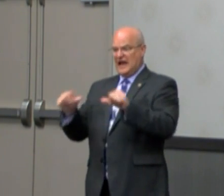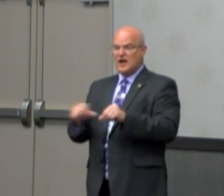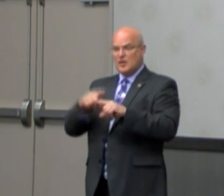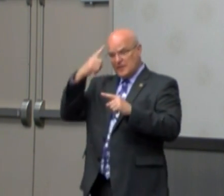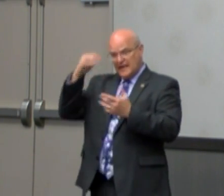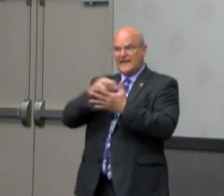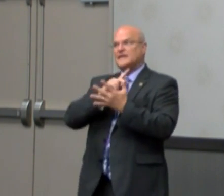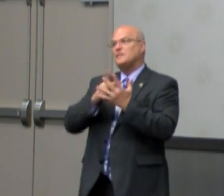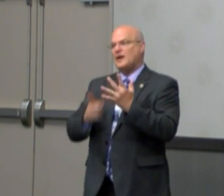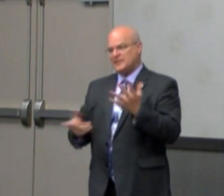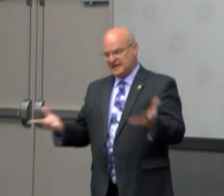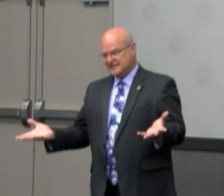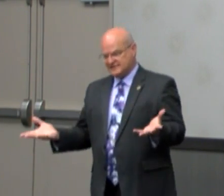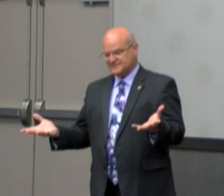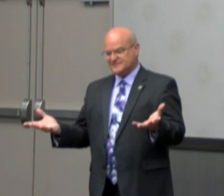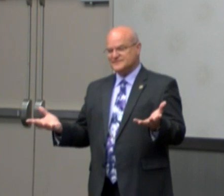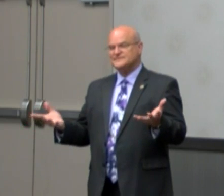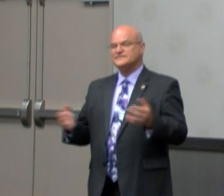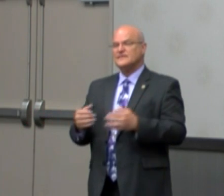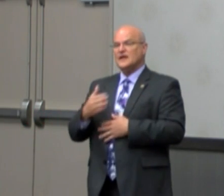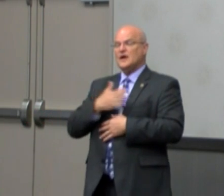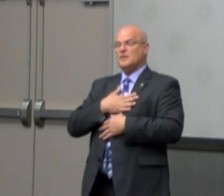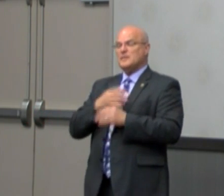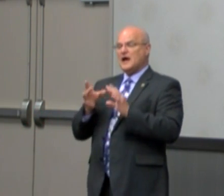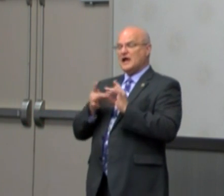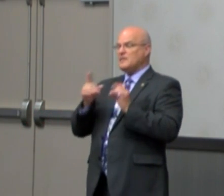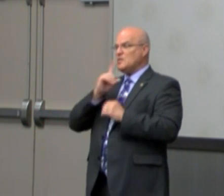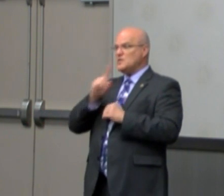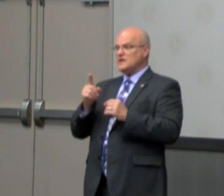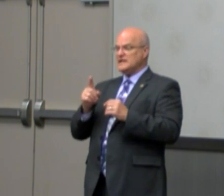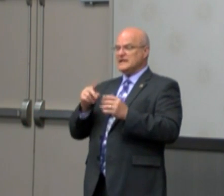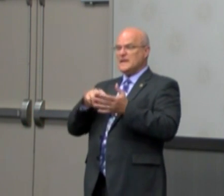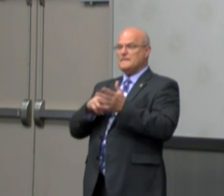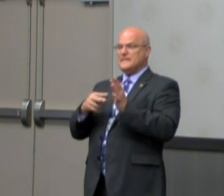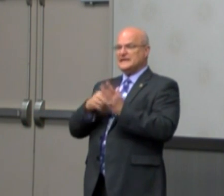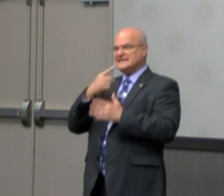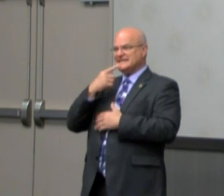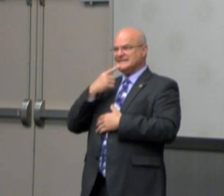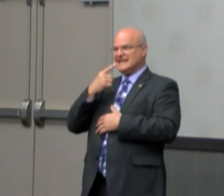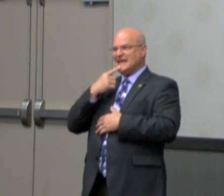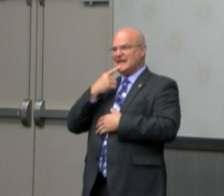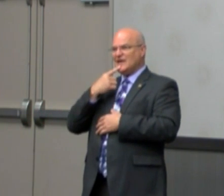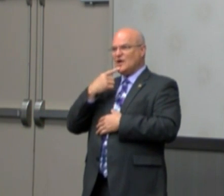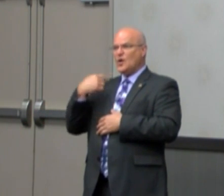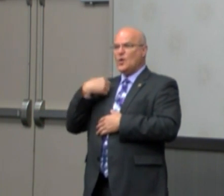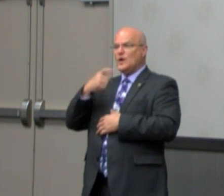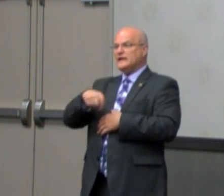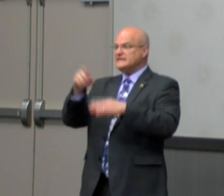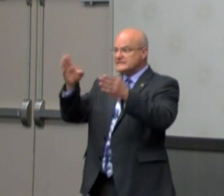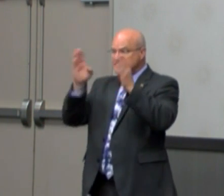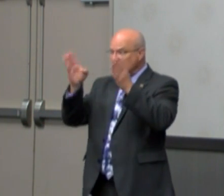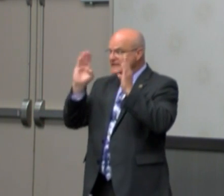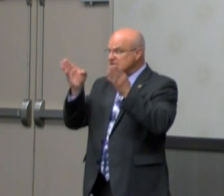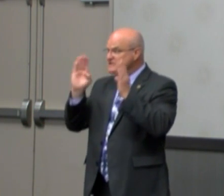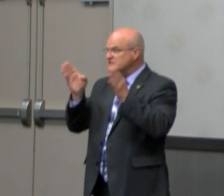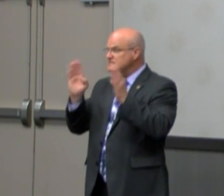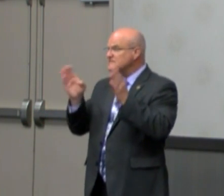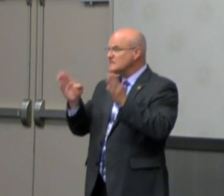that's where the population is. Comments were really meant to say, you know, we just need to pay attention,